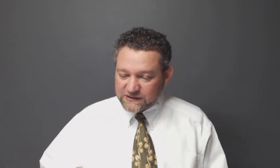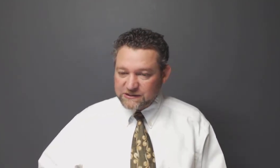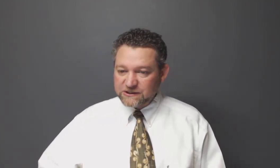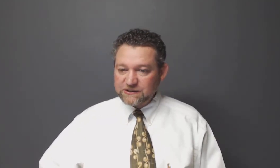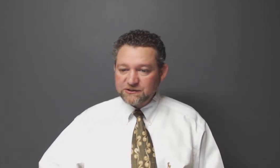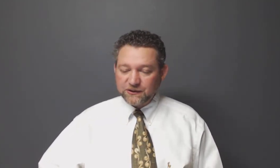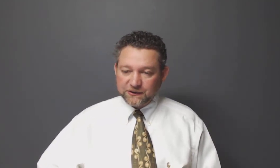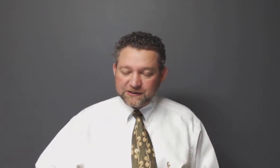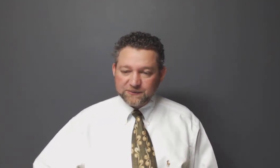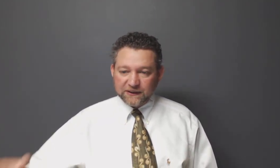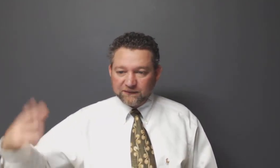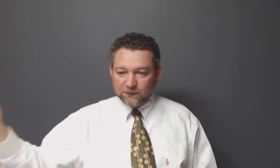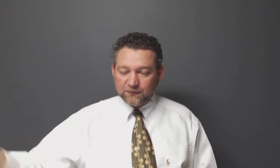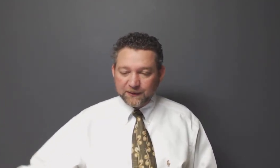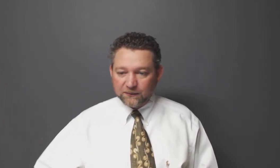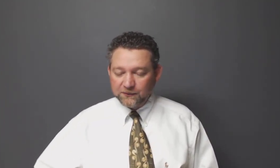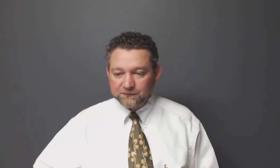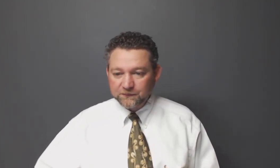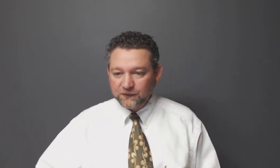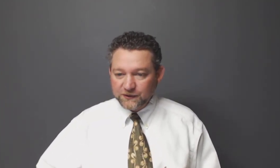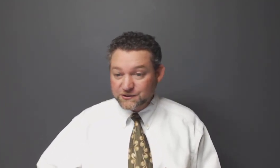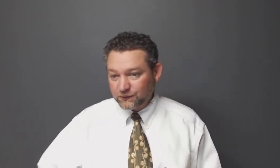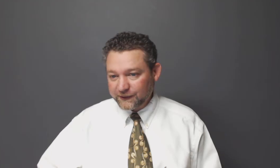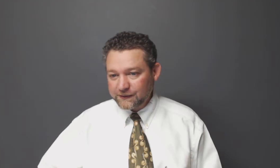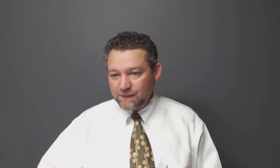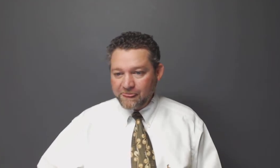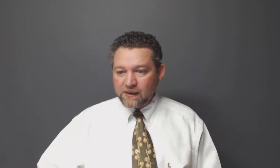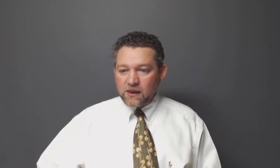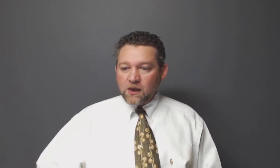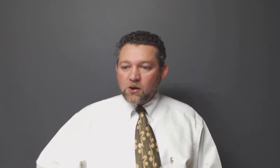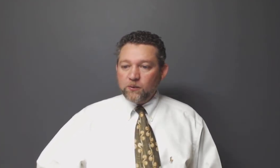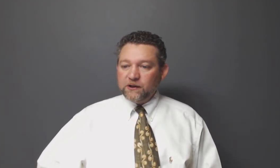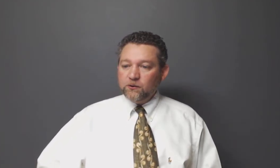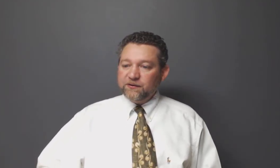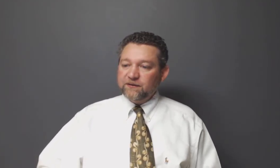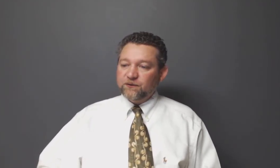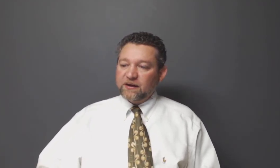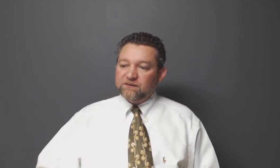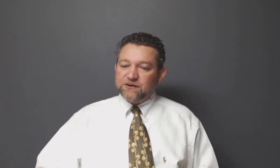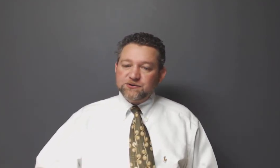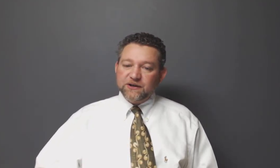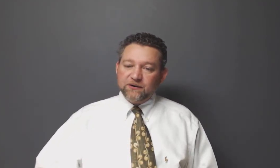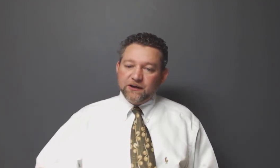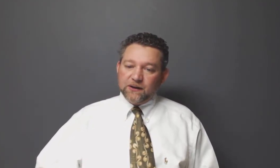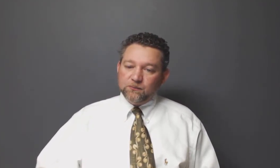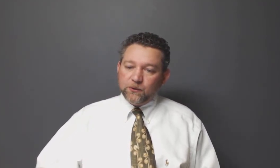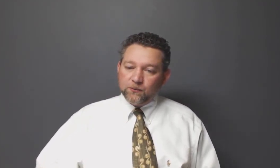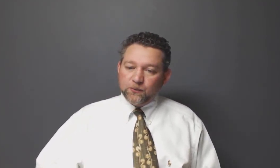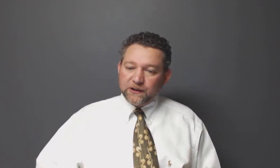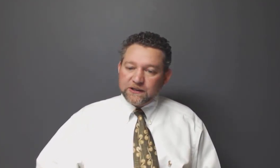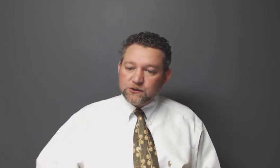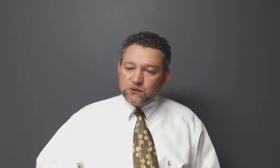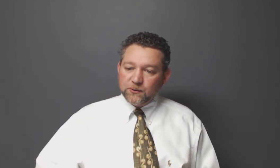This is Jesus talking. He's been giving them a parable or a story. When the Lord therefore of that vineyard shall come, what will he do